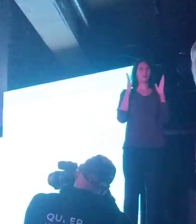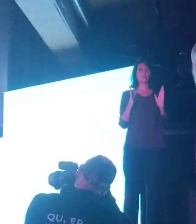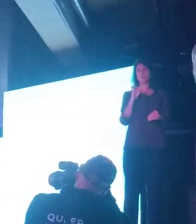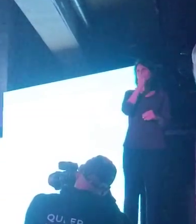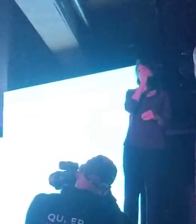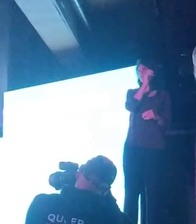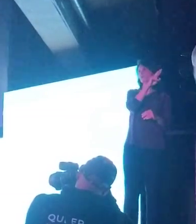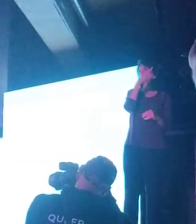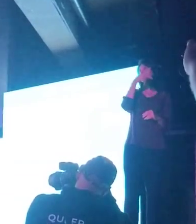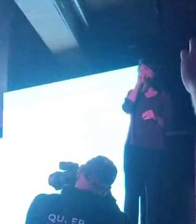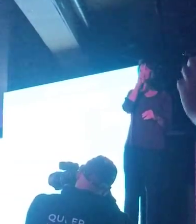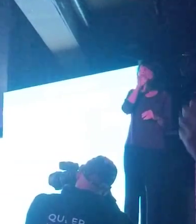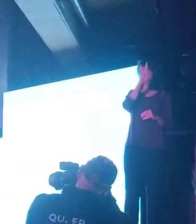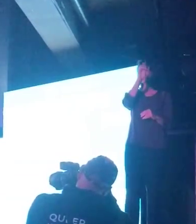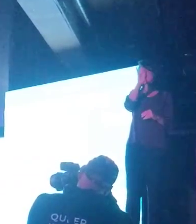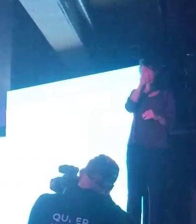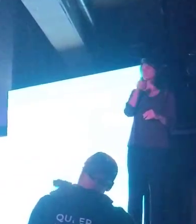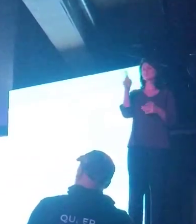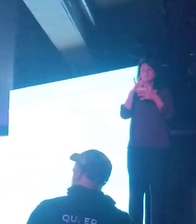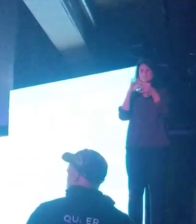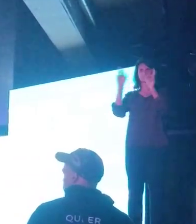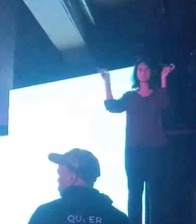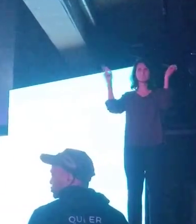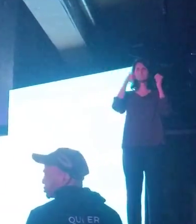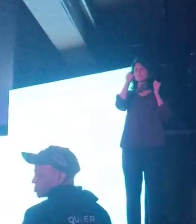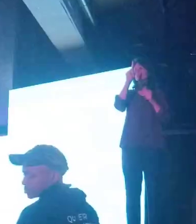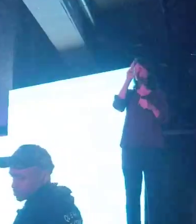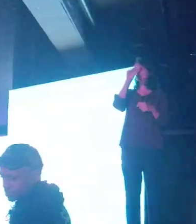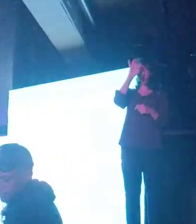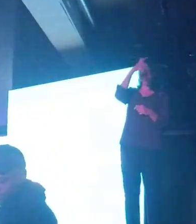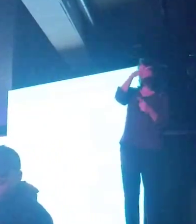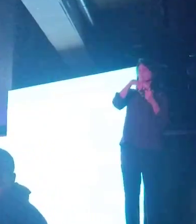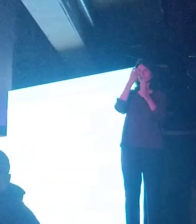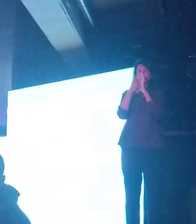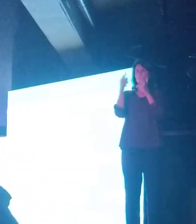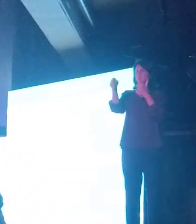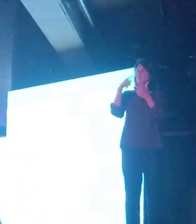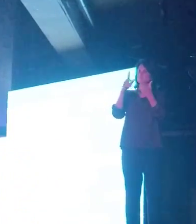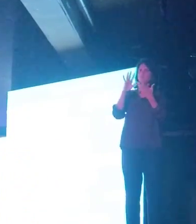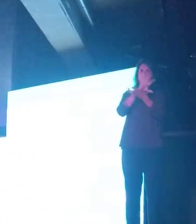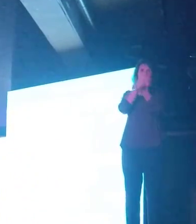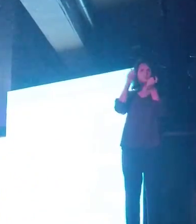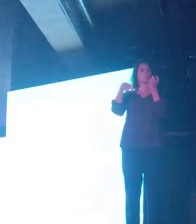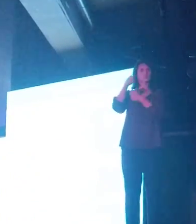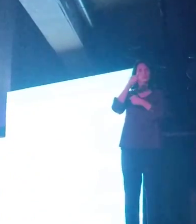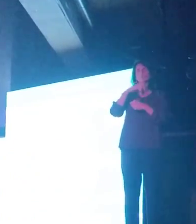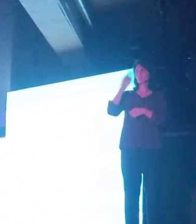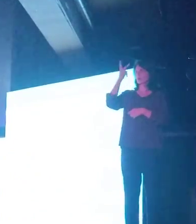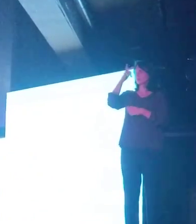Donald Trump in the 2016 election is the disruption that came to politics to prove to us it is entirely broken. Do you think that's